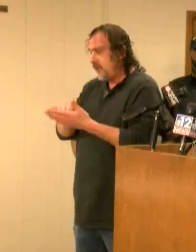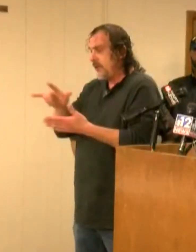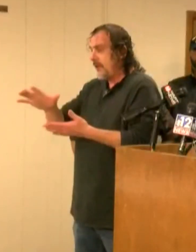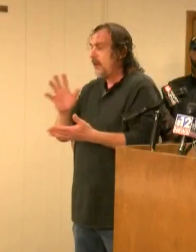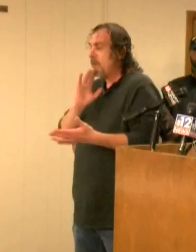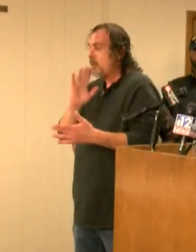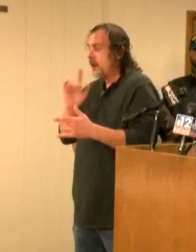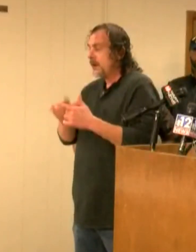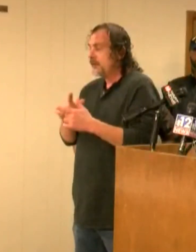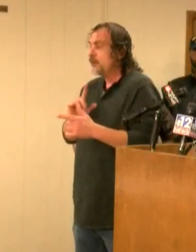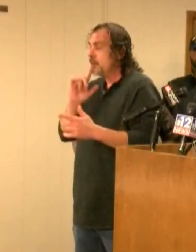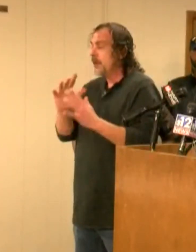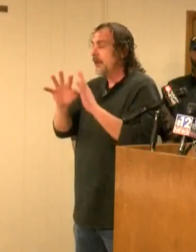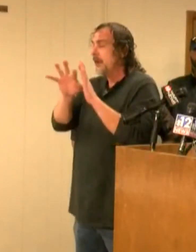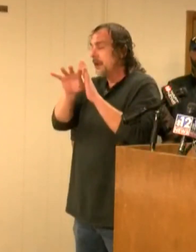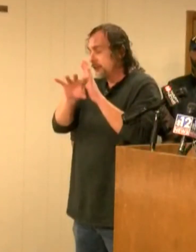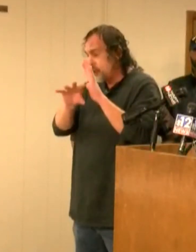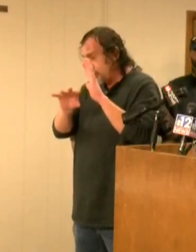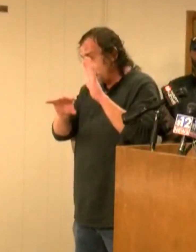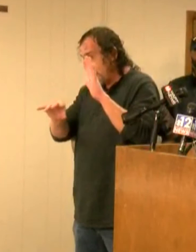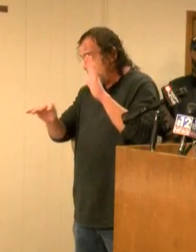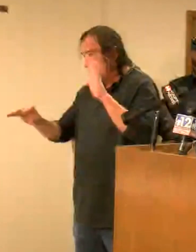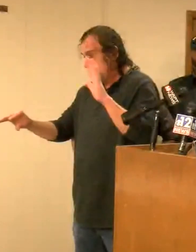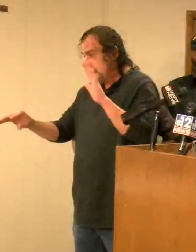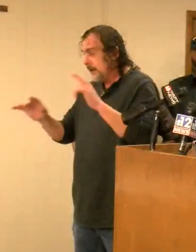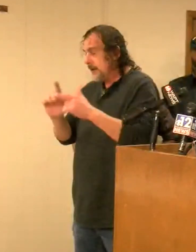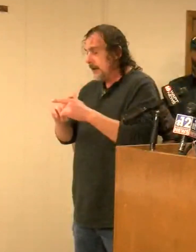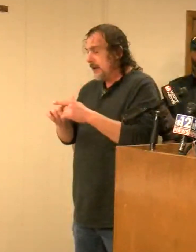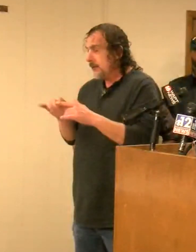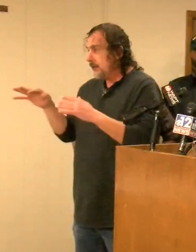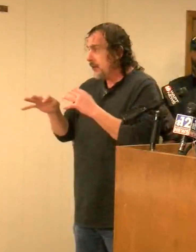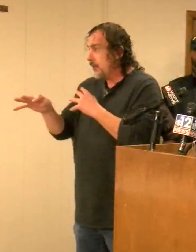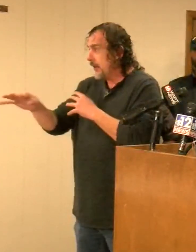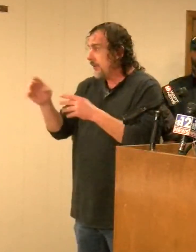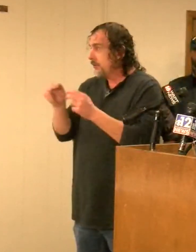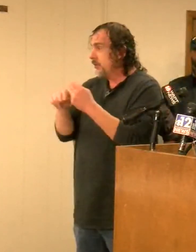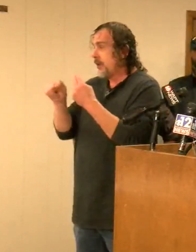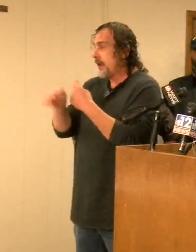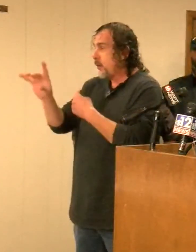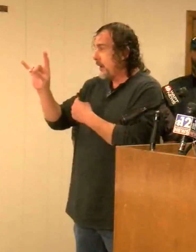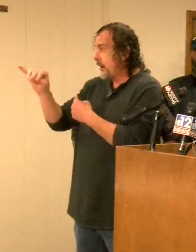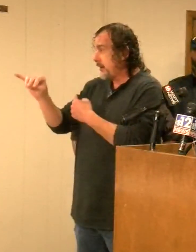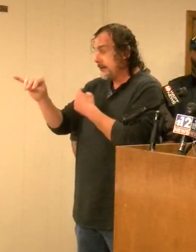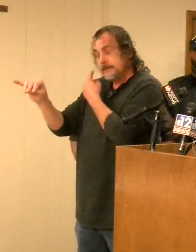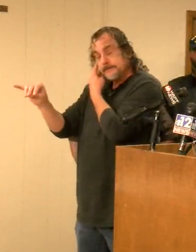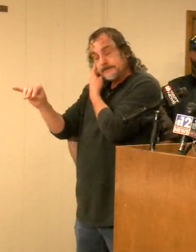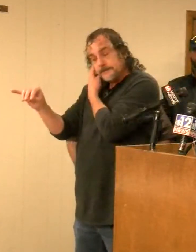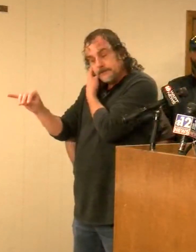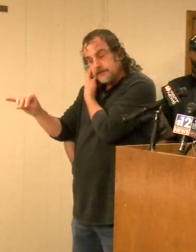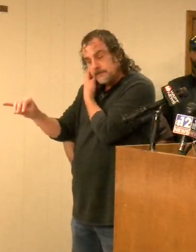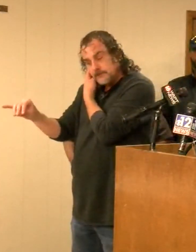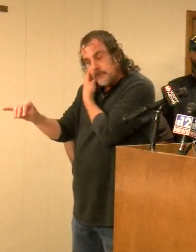actually really drain out and get into, to make it down to the Highway 80 gauge. It's going to take us